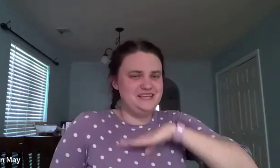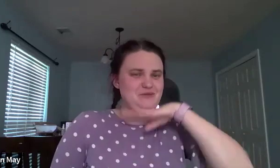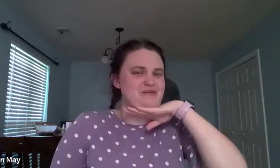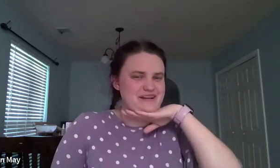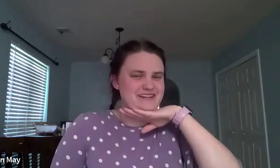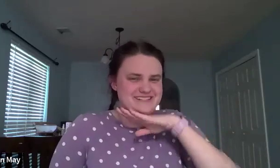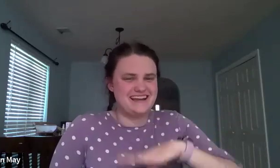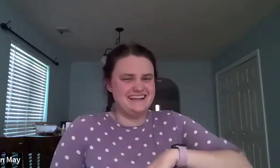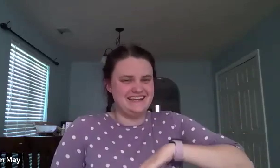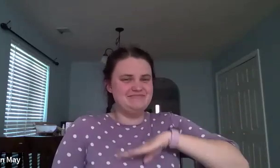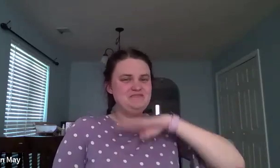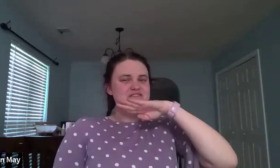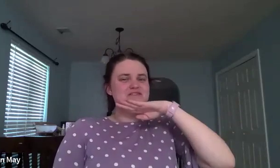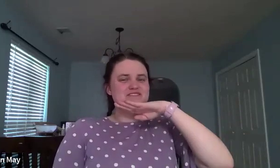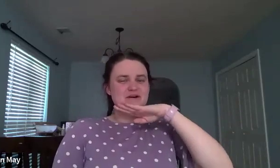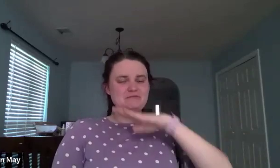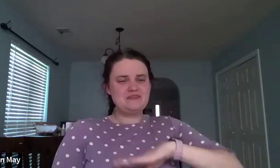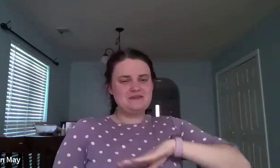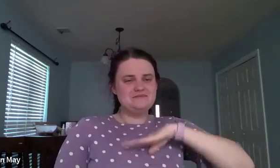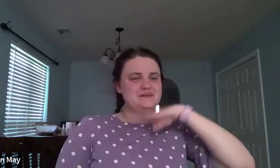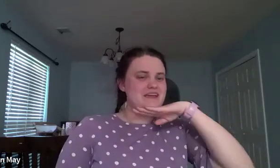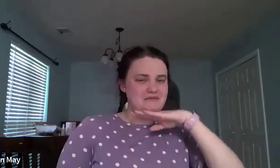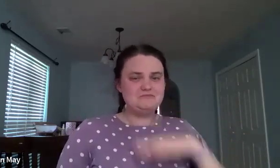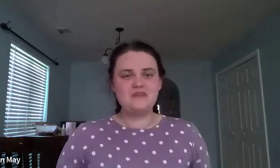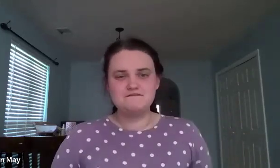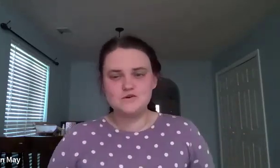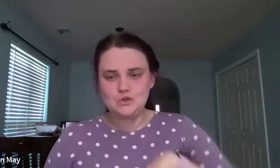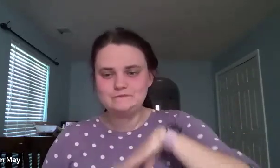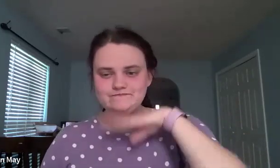this one when you're signing it. So, but yeah, full.